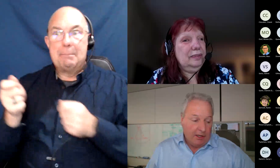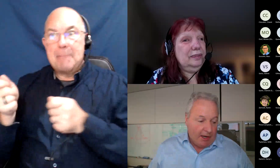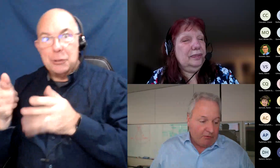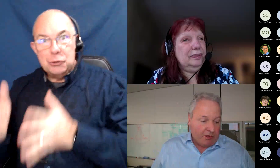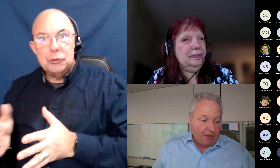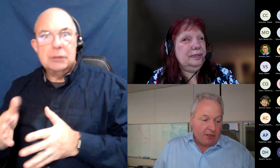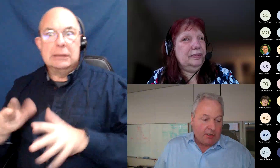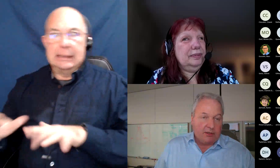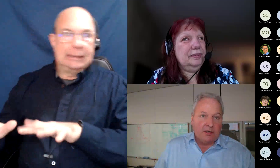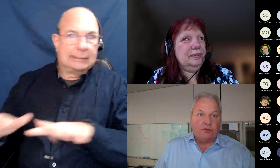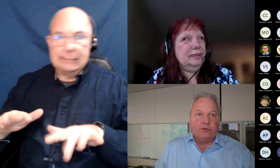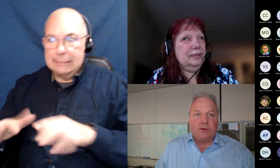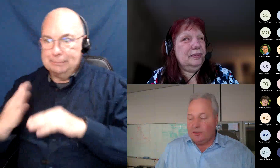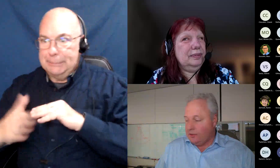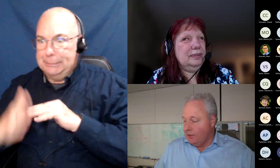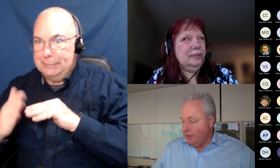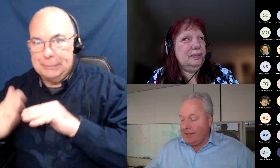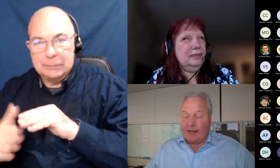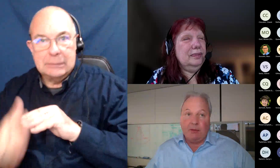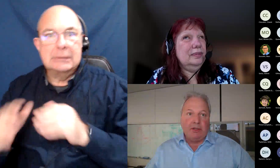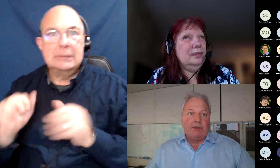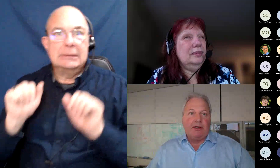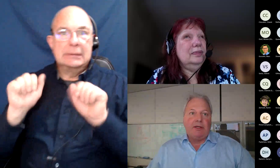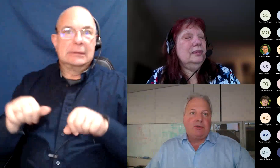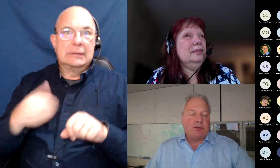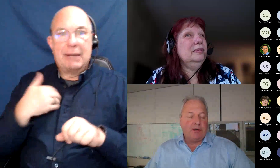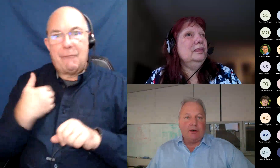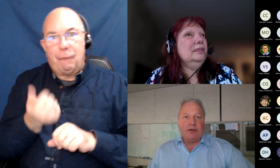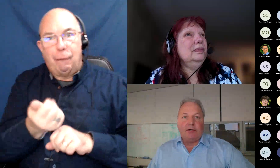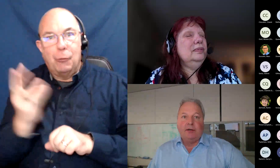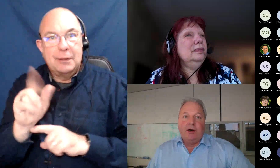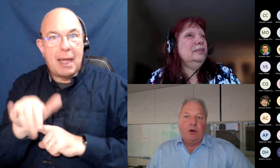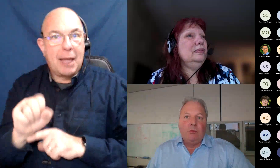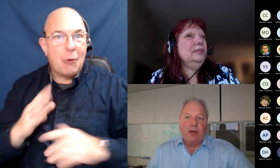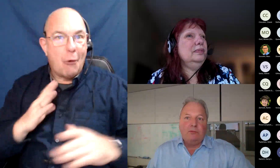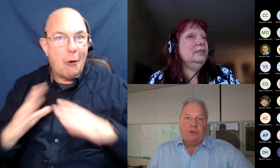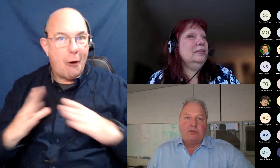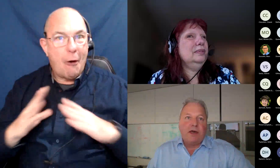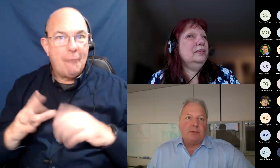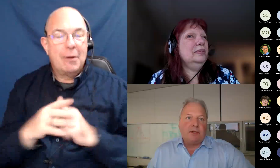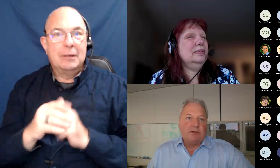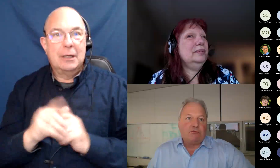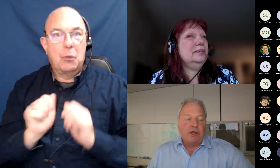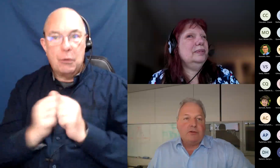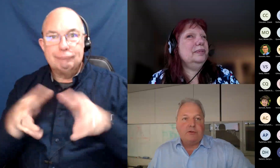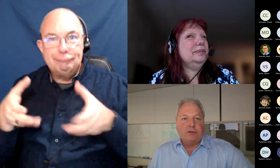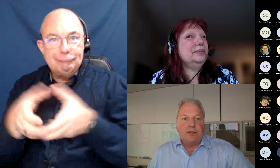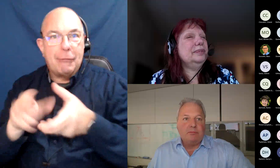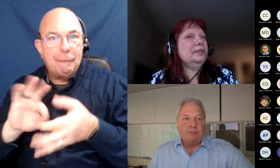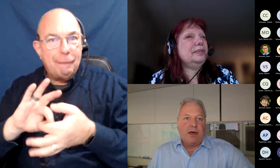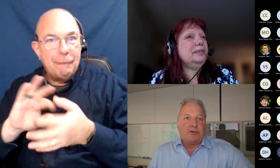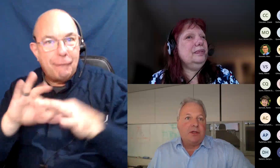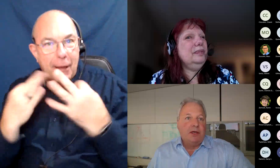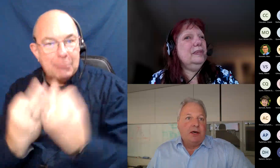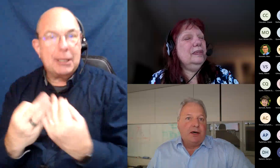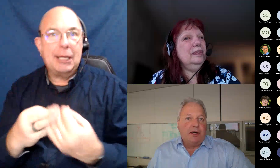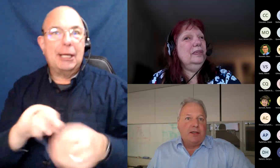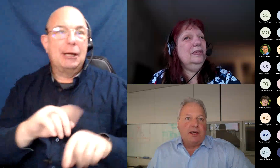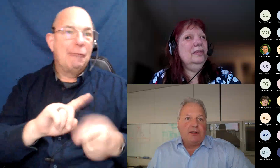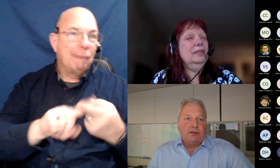trying to get everything done so you can get a couple of days away with family and friends and